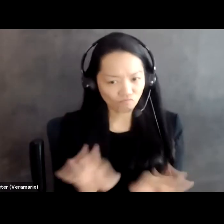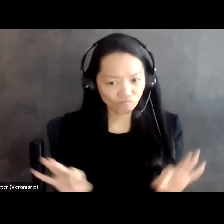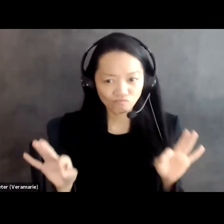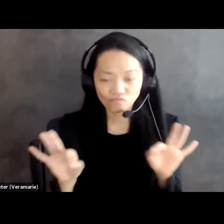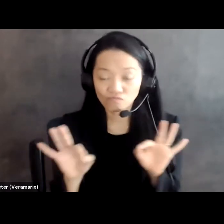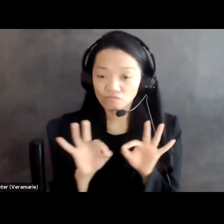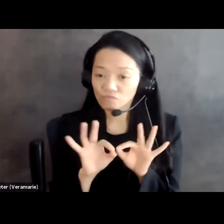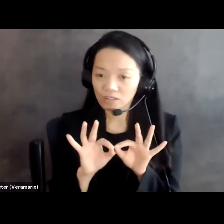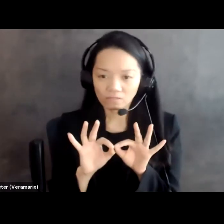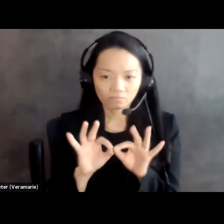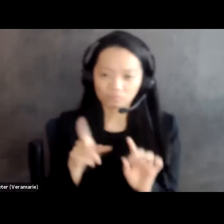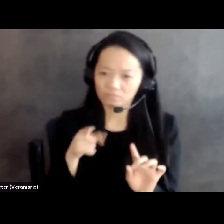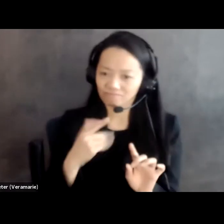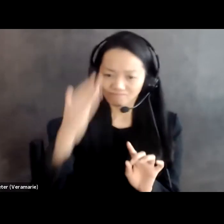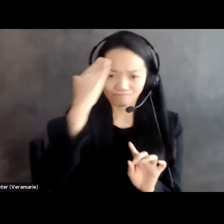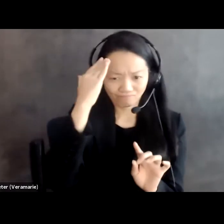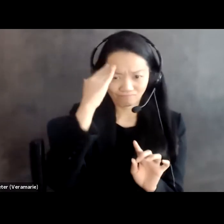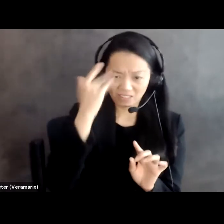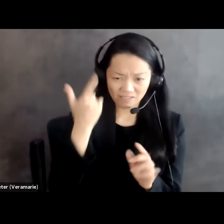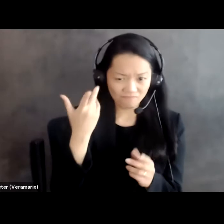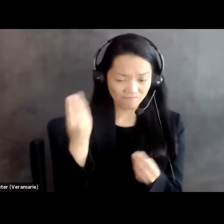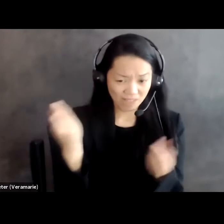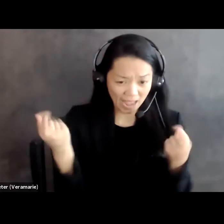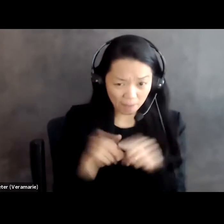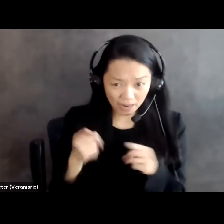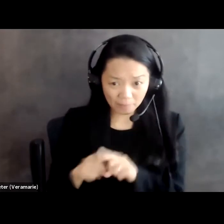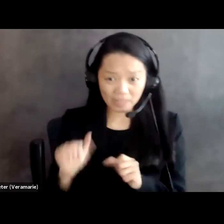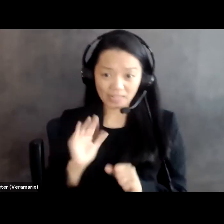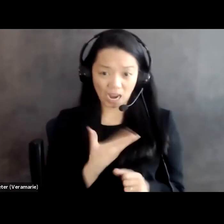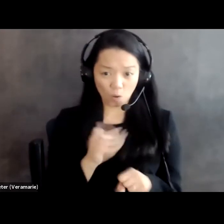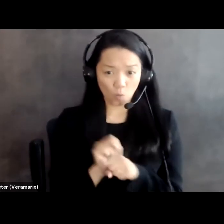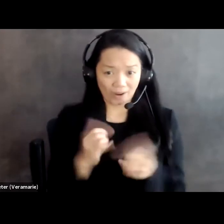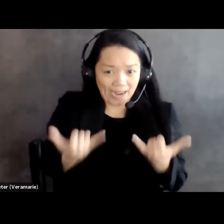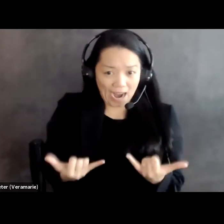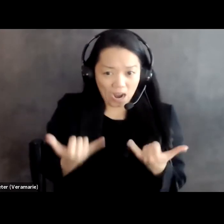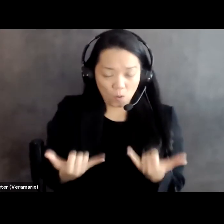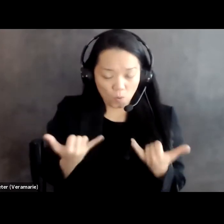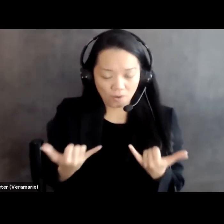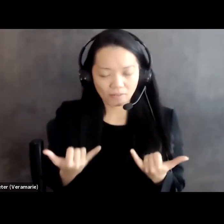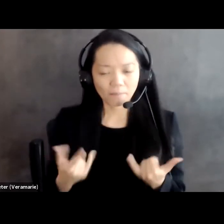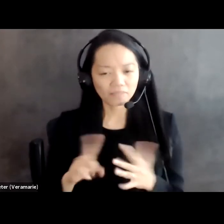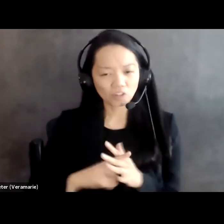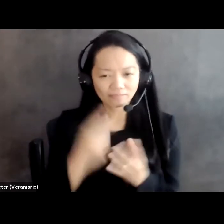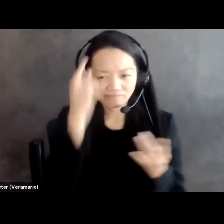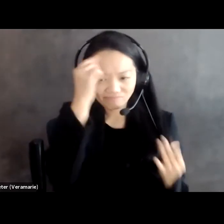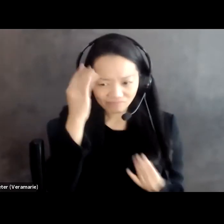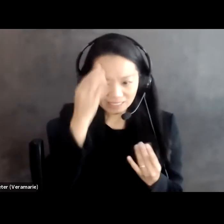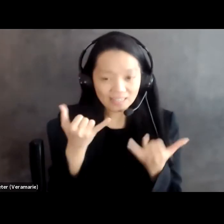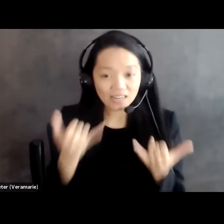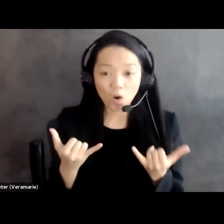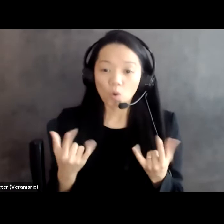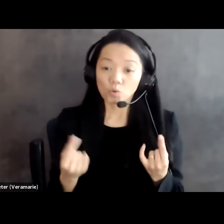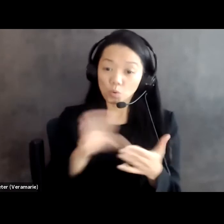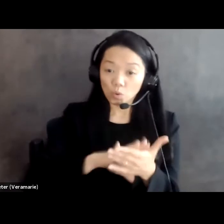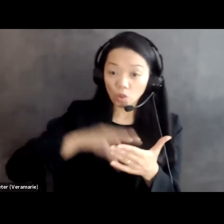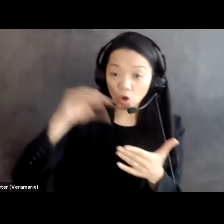at the forefront of our work. And it made me begin to think that maybe what I